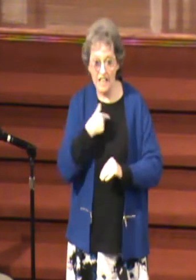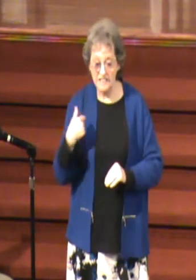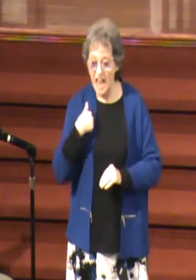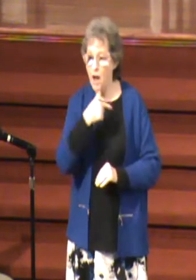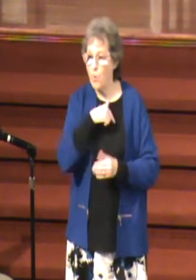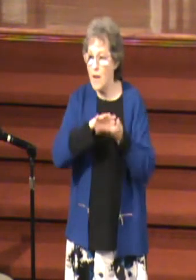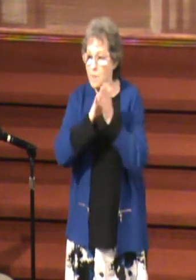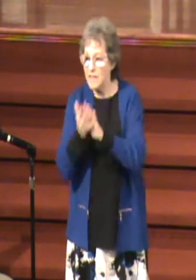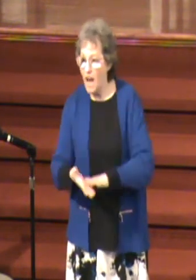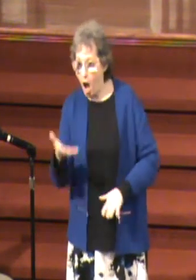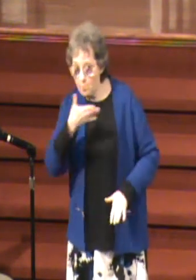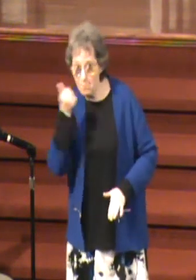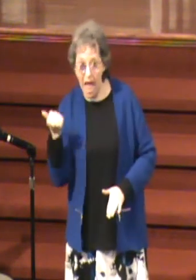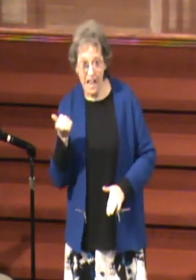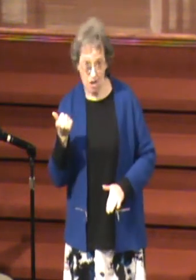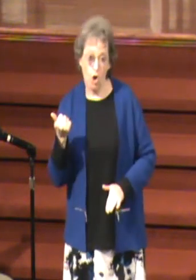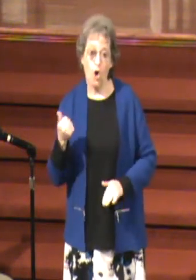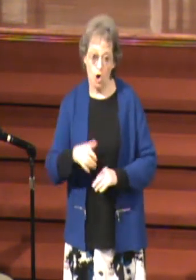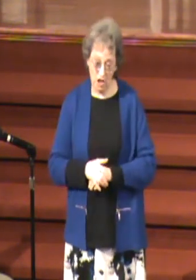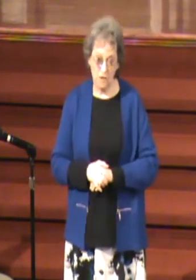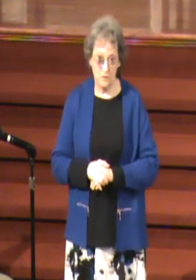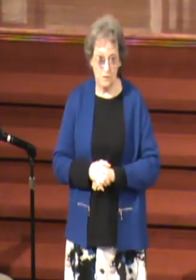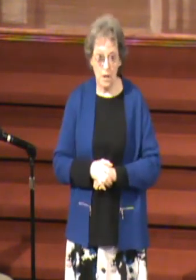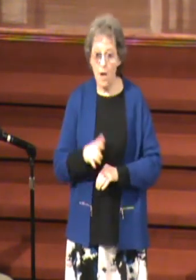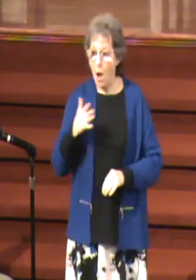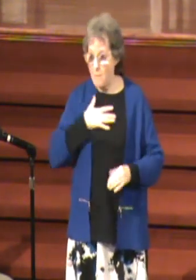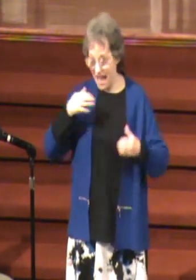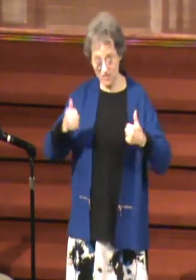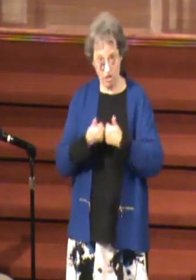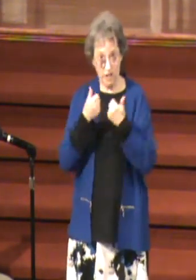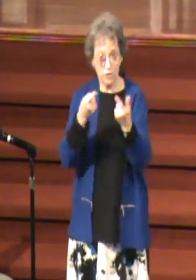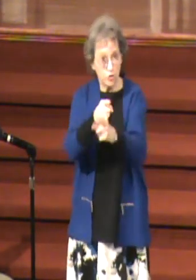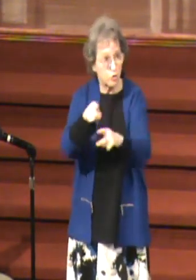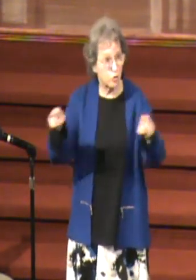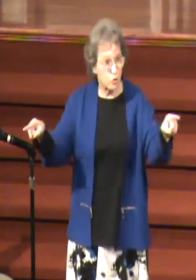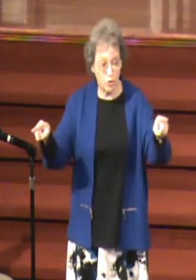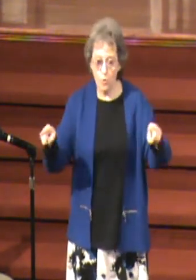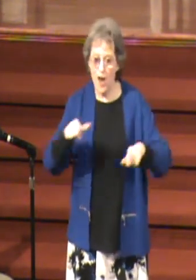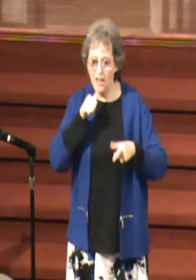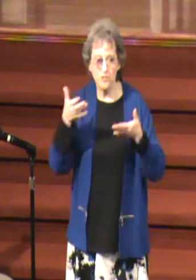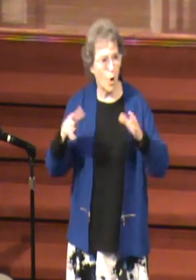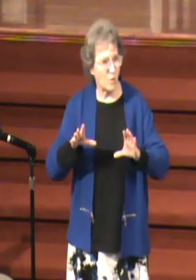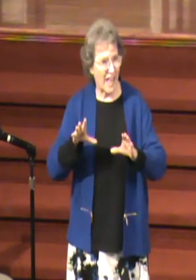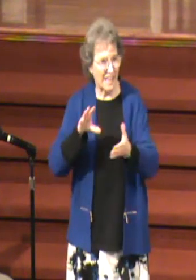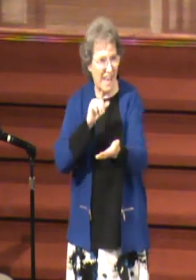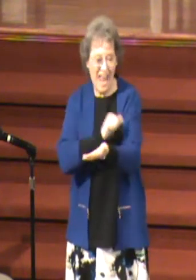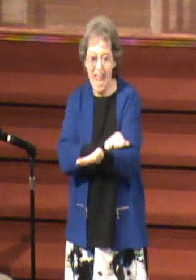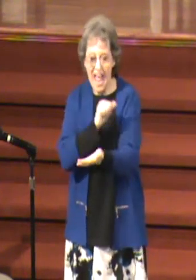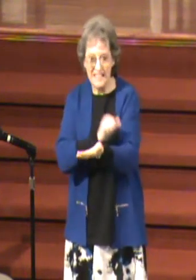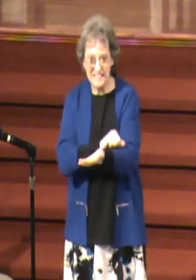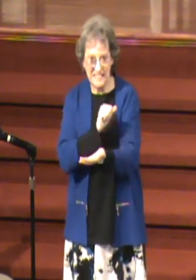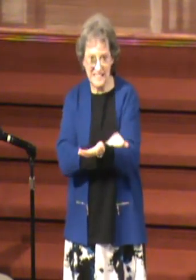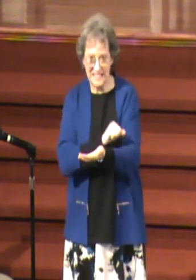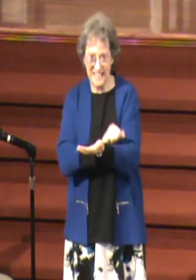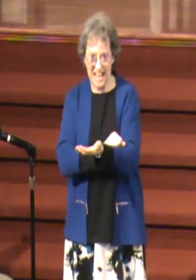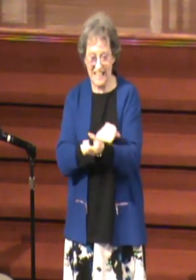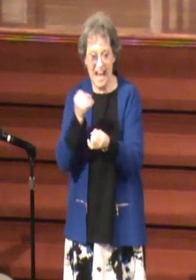it. My challenge to you today is, don't let Antionette, this be the last memory you have of